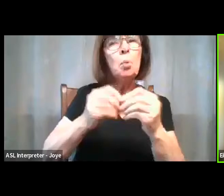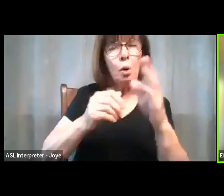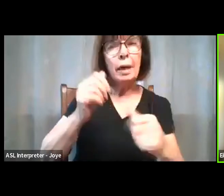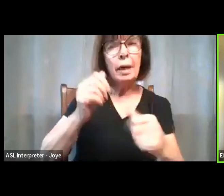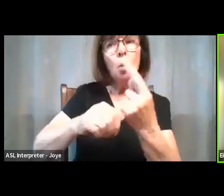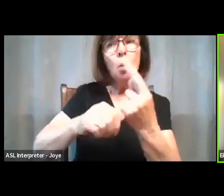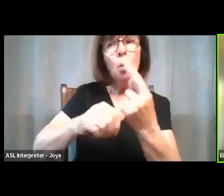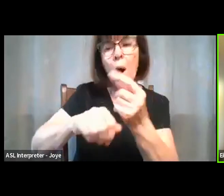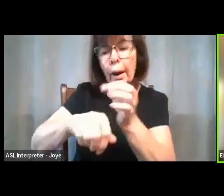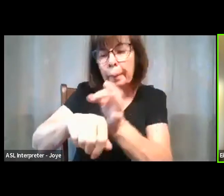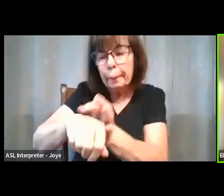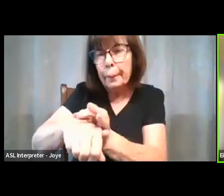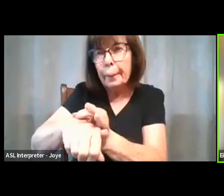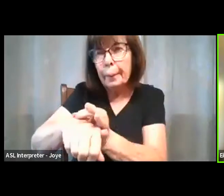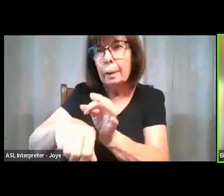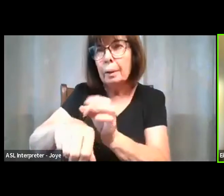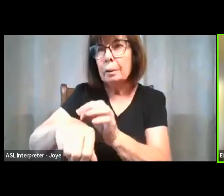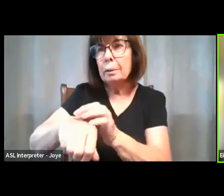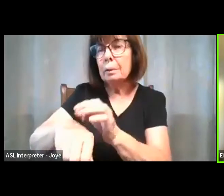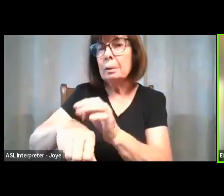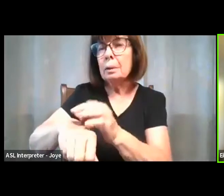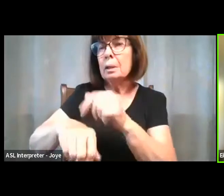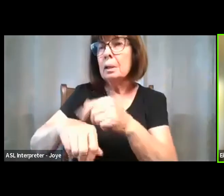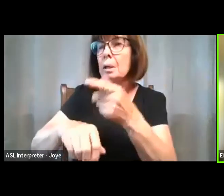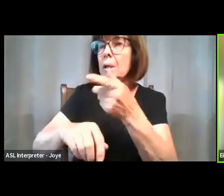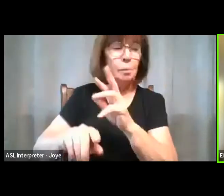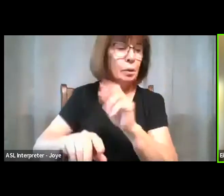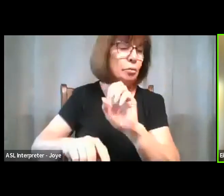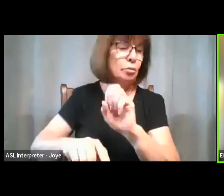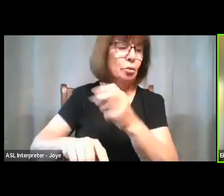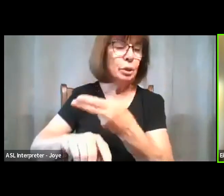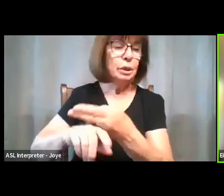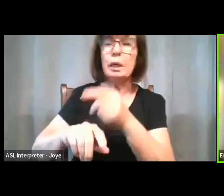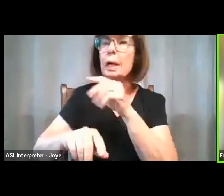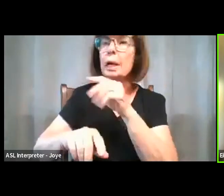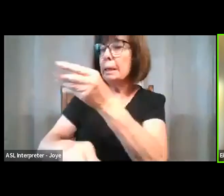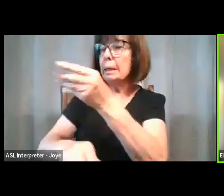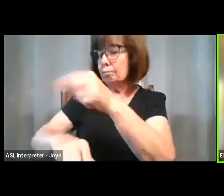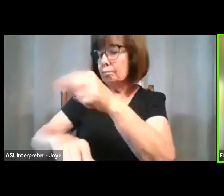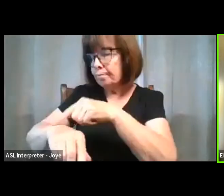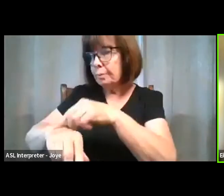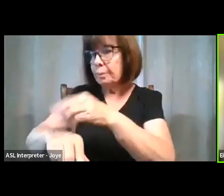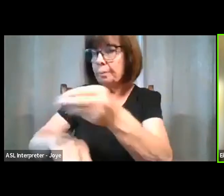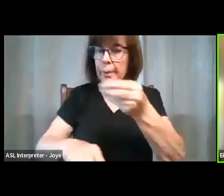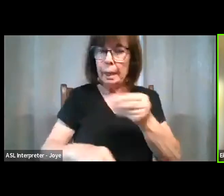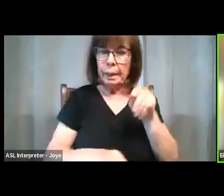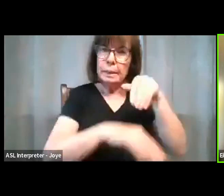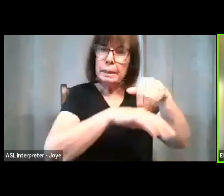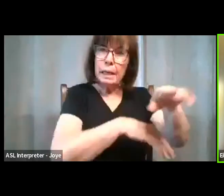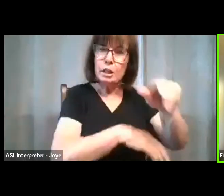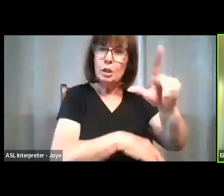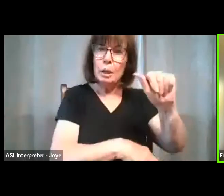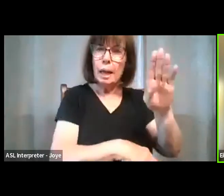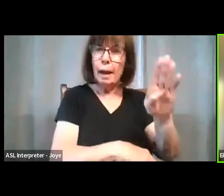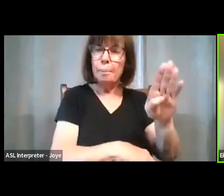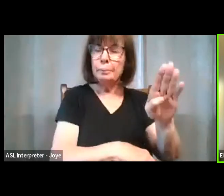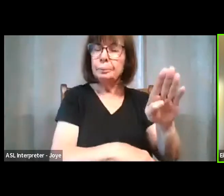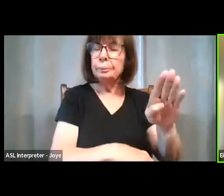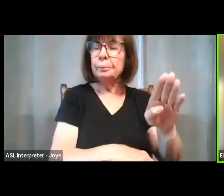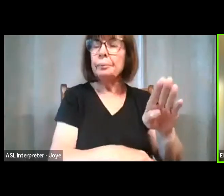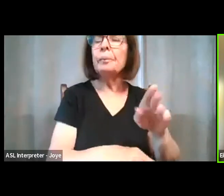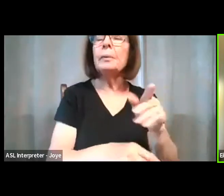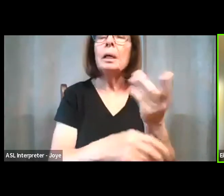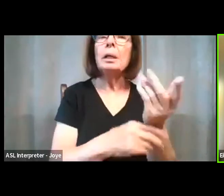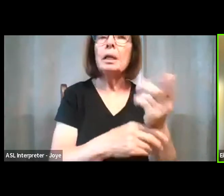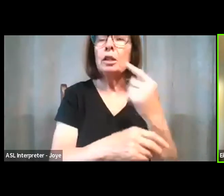put into a container and sent to the lab. There's two types of labs that are doing testing, commercial labs.